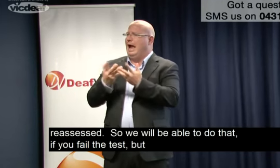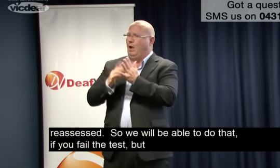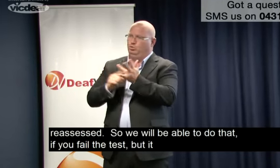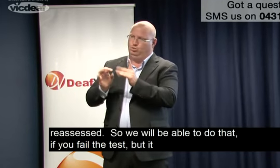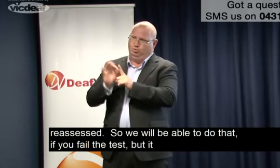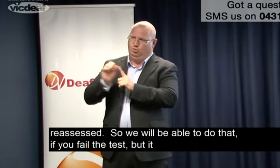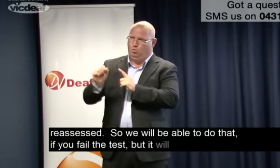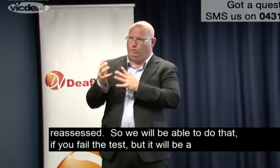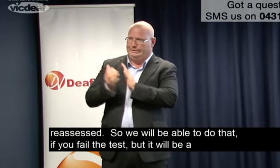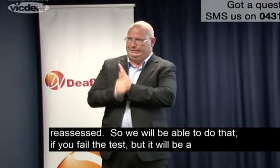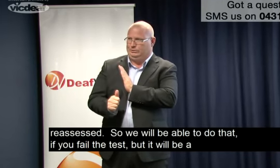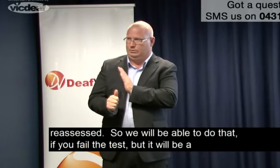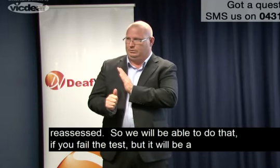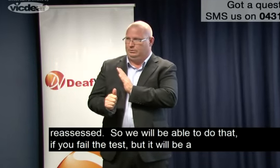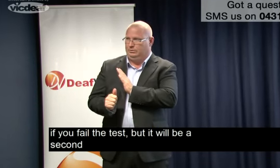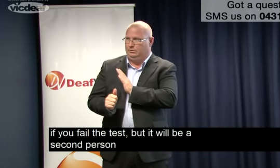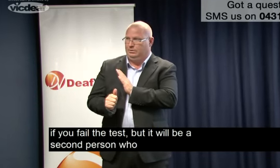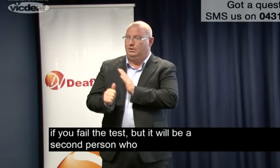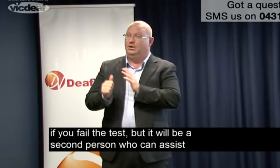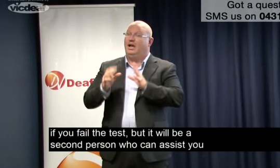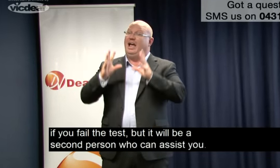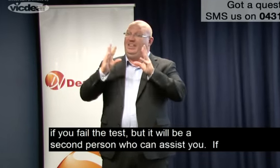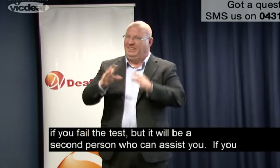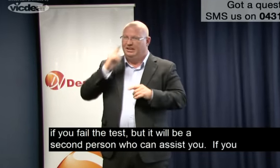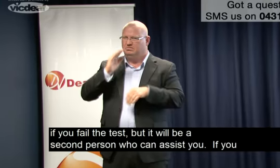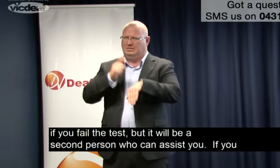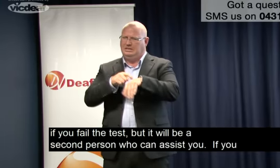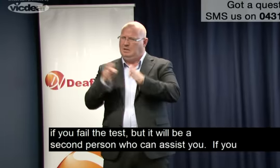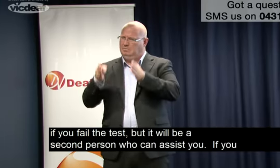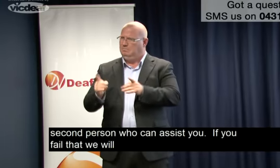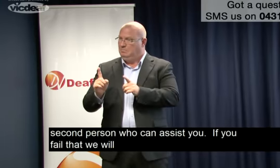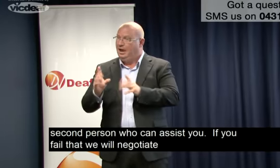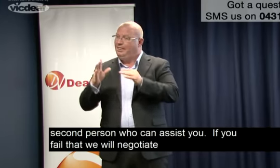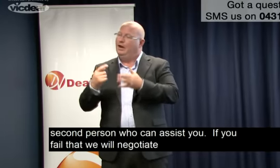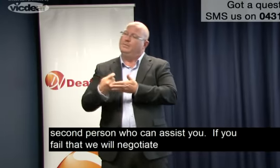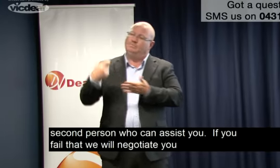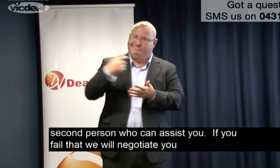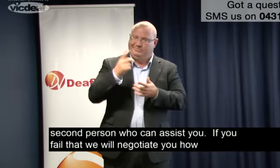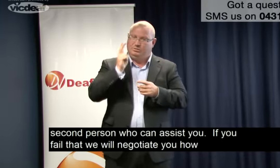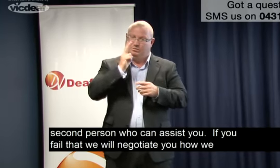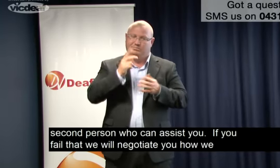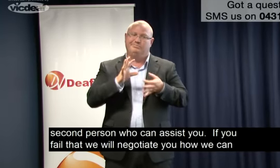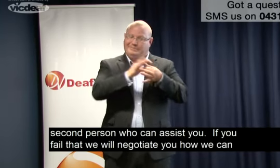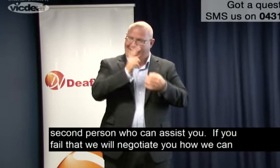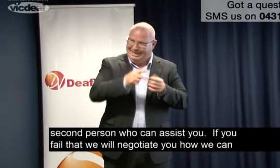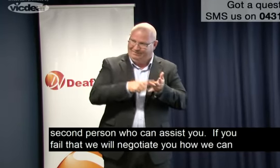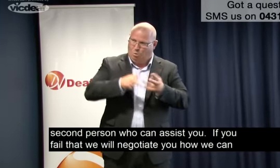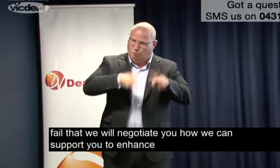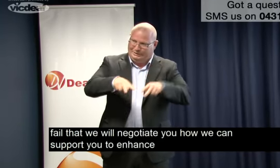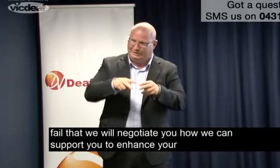that, then we'll negotiate how we can actually support you in enhancing your skills. In terms of the time frame, I